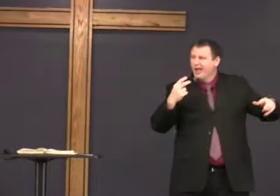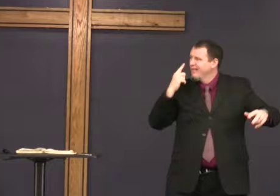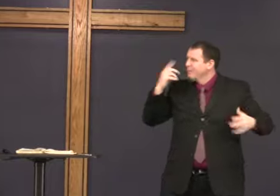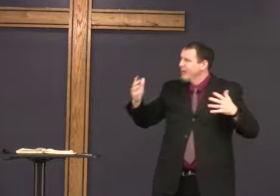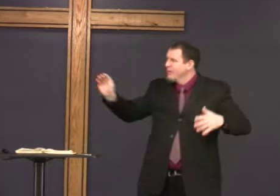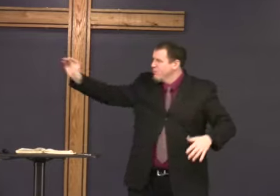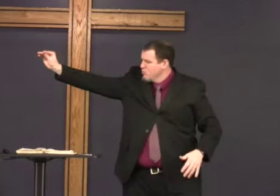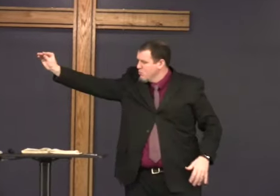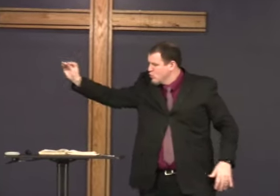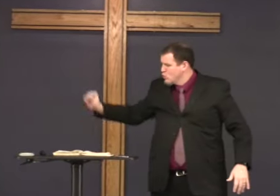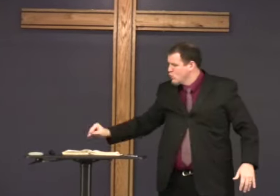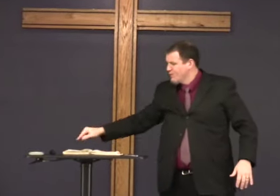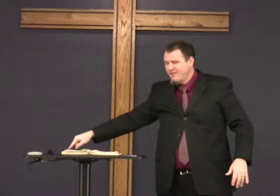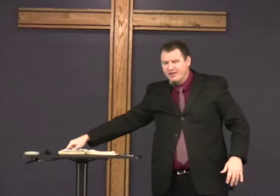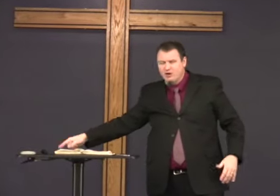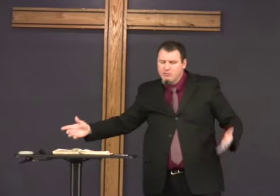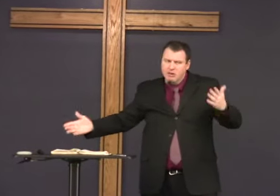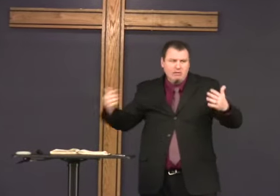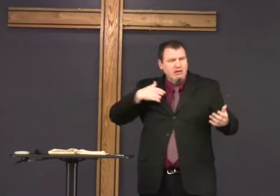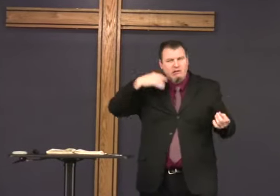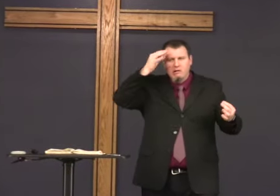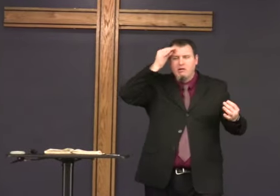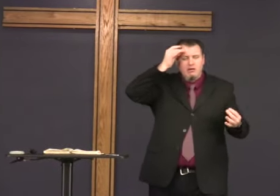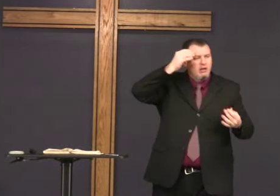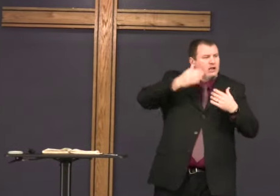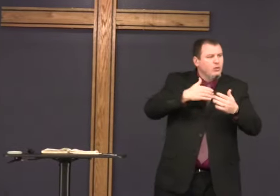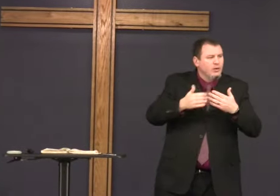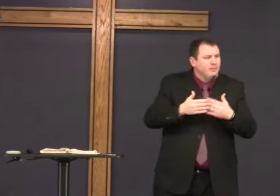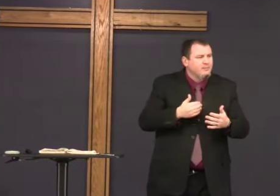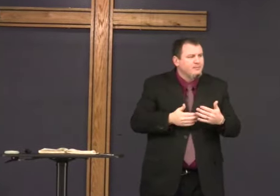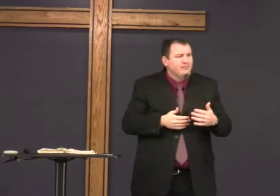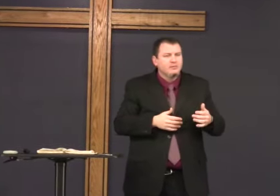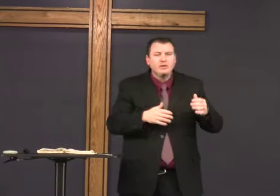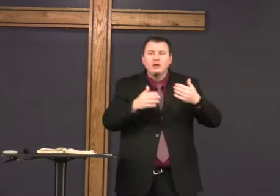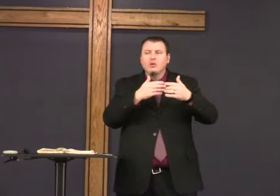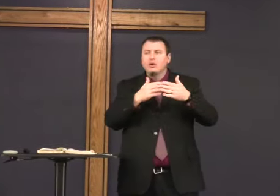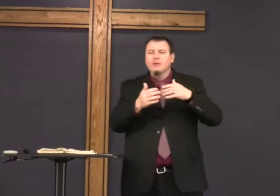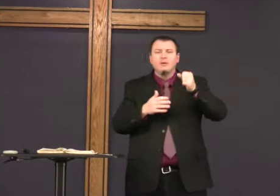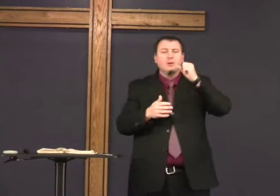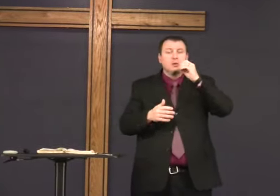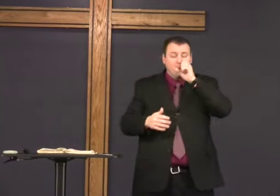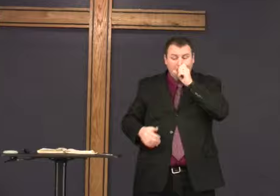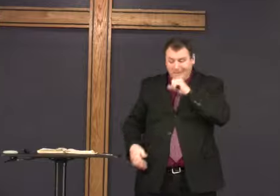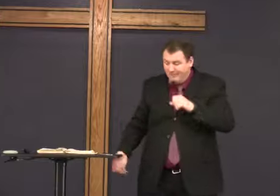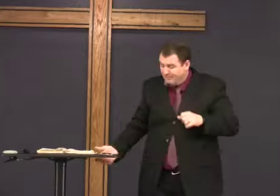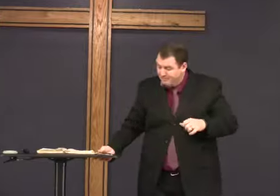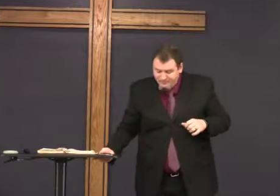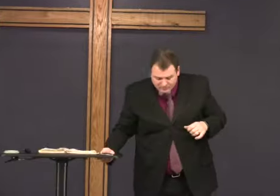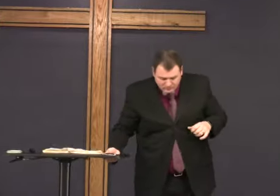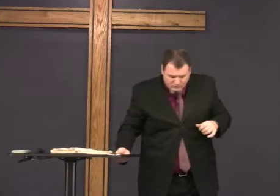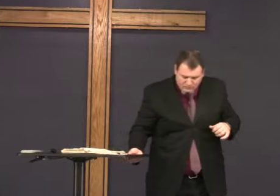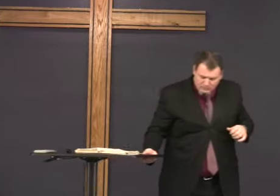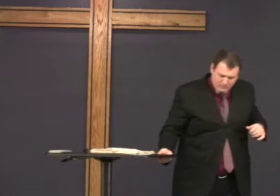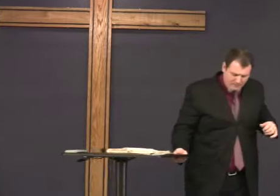He wants to look at this one, so maybe we can bring this TV over here closer ahead.